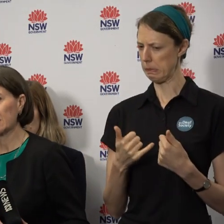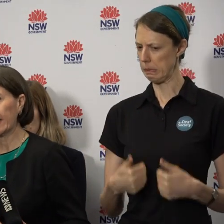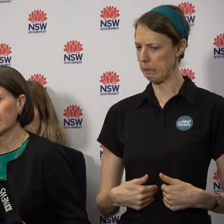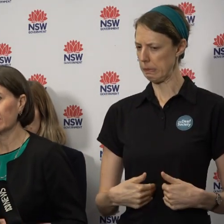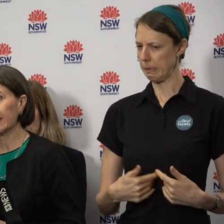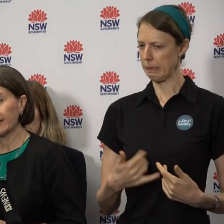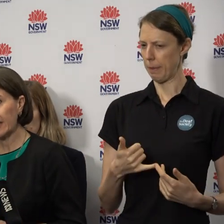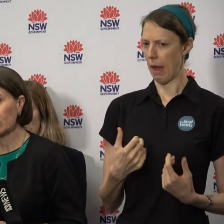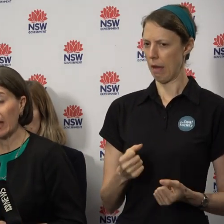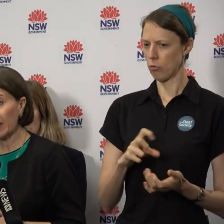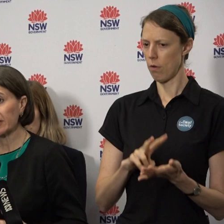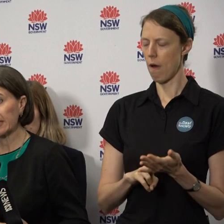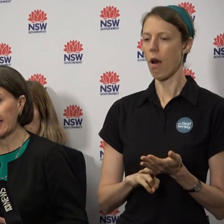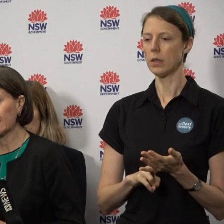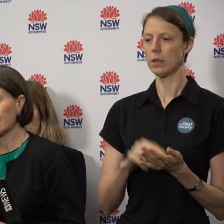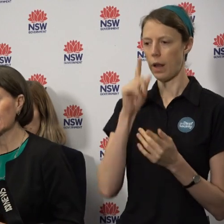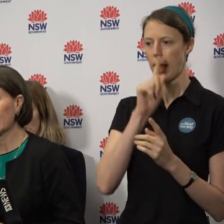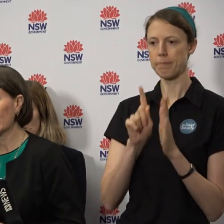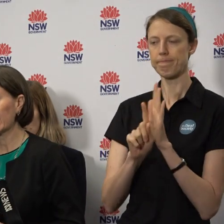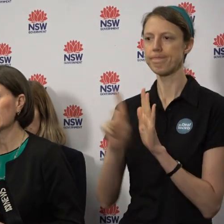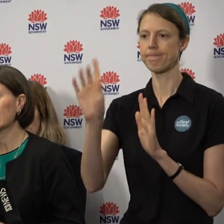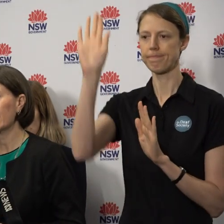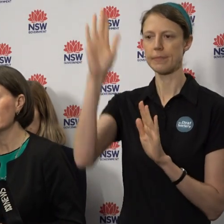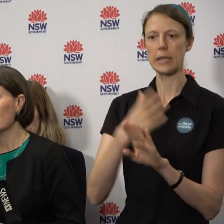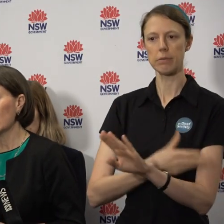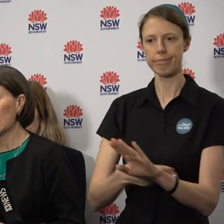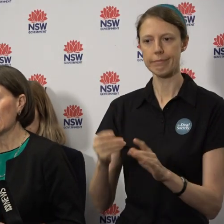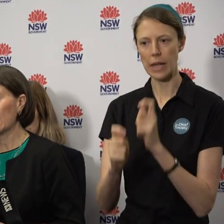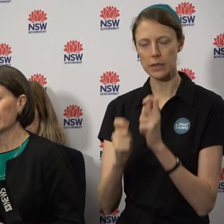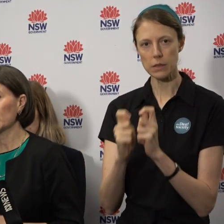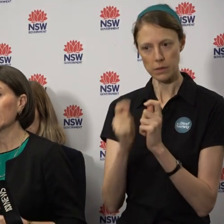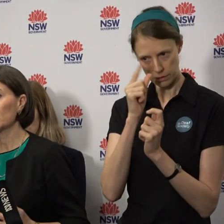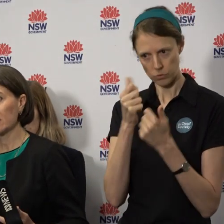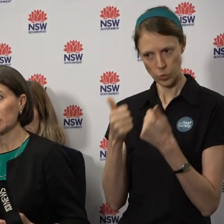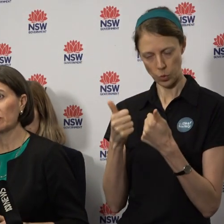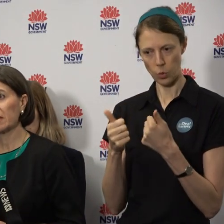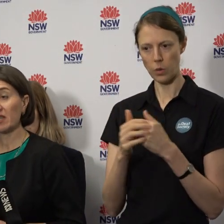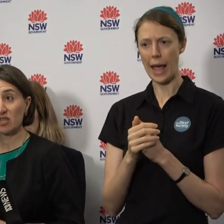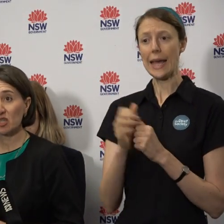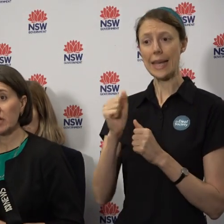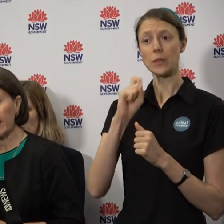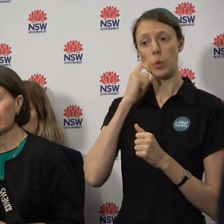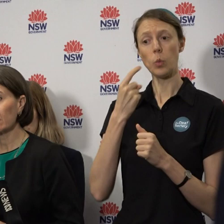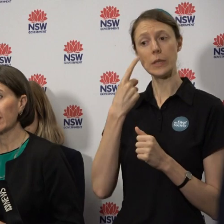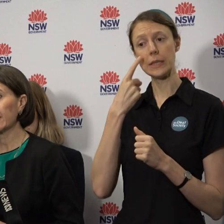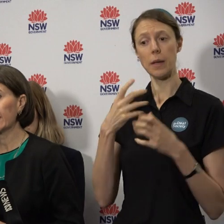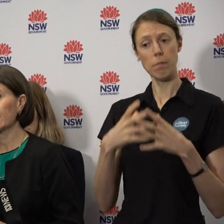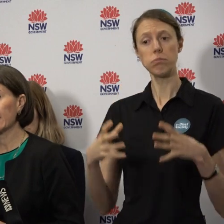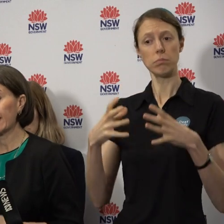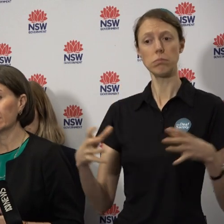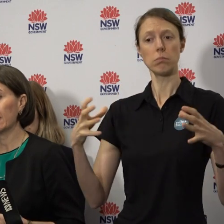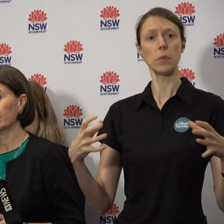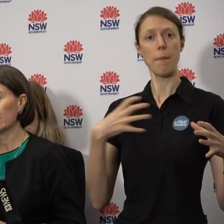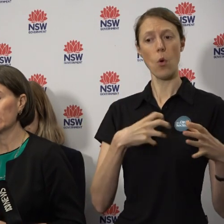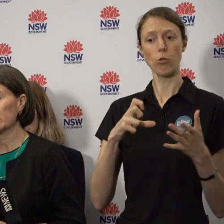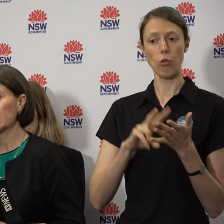into perspective. And yes, we are going to see cases escalate. We're going to see challenges in terms of decisions we take around how to